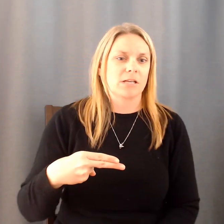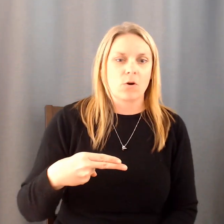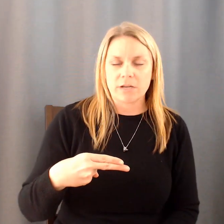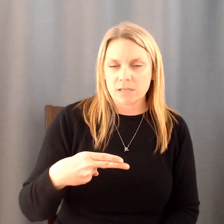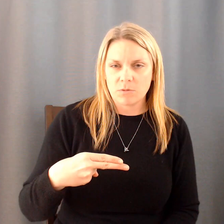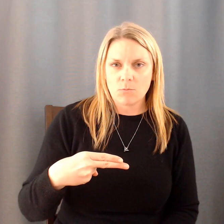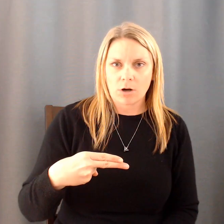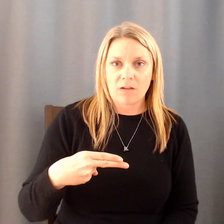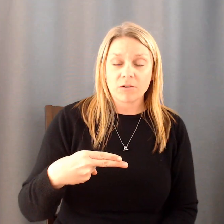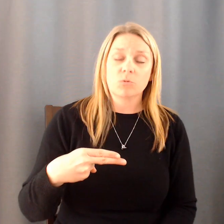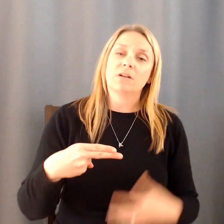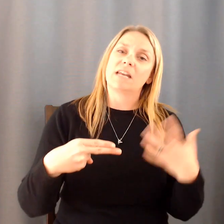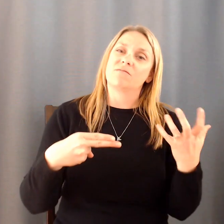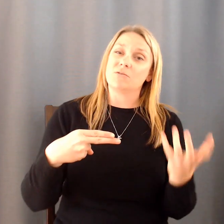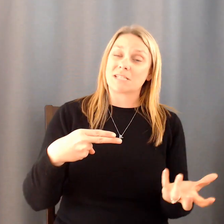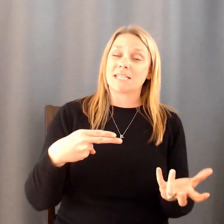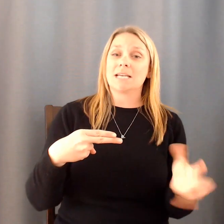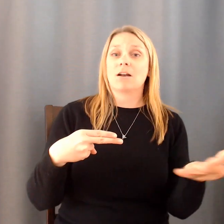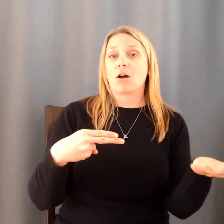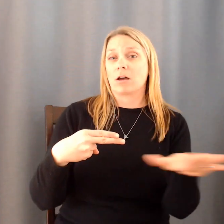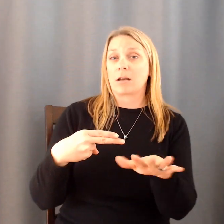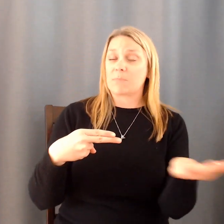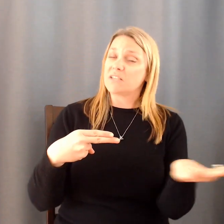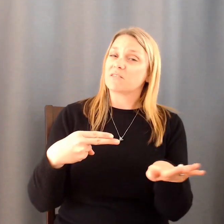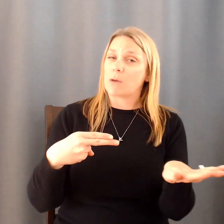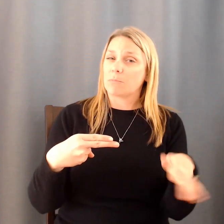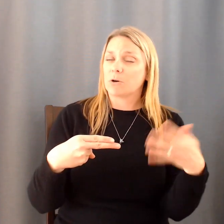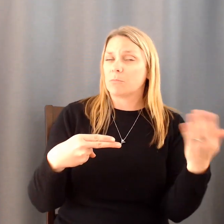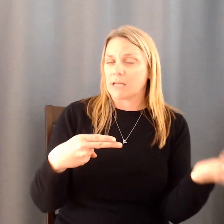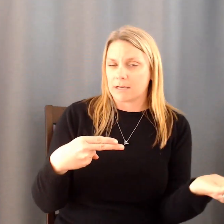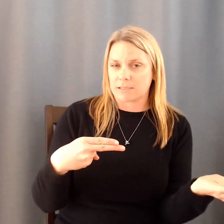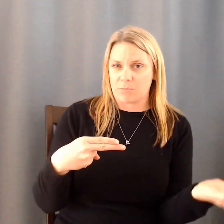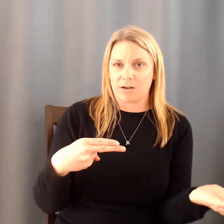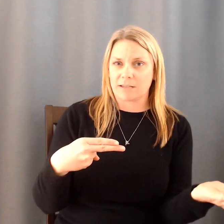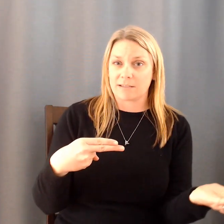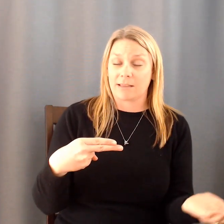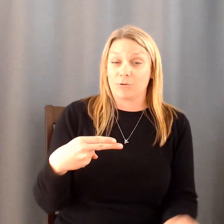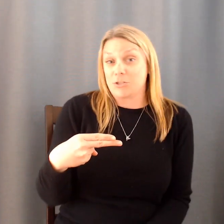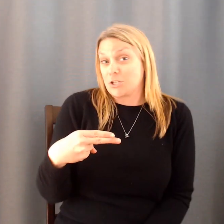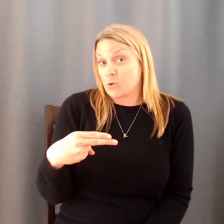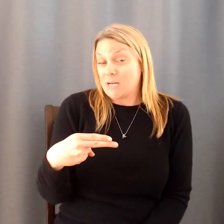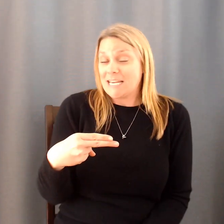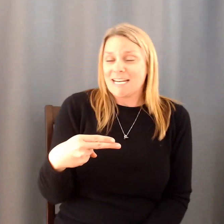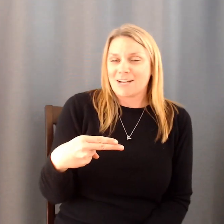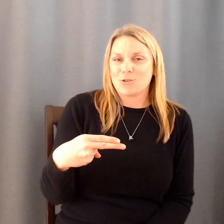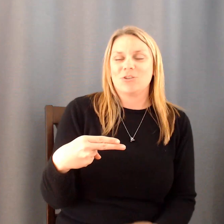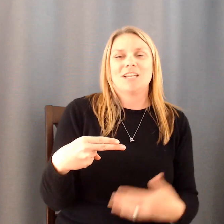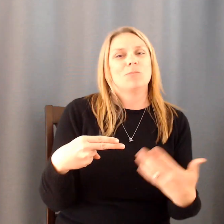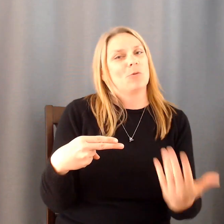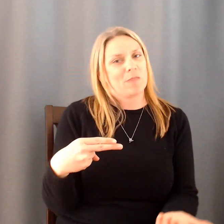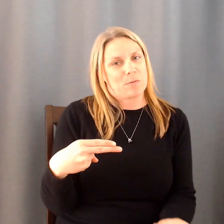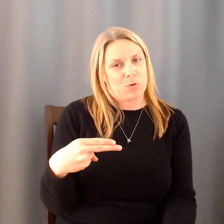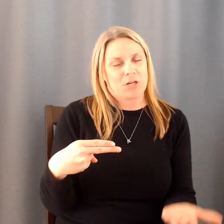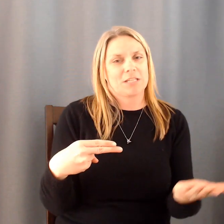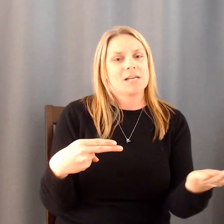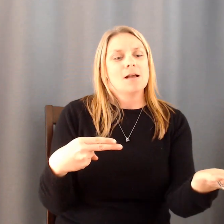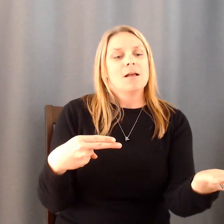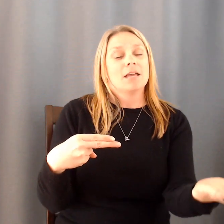to be more comfortable, and if you see it on a piece of paper, because American Sign Language is 3D, not 2D, but when they put it in